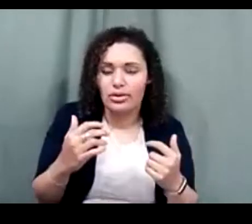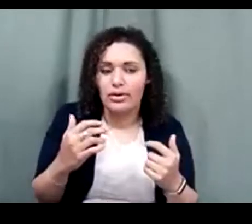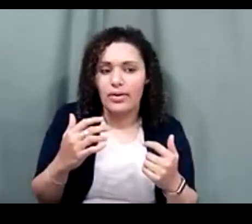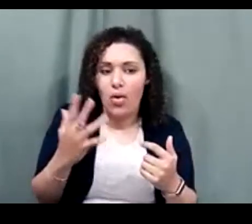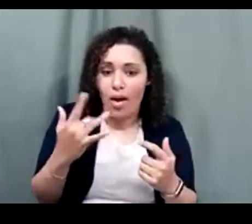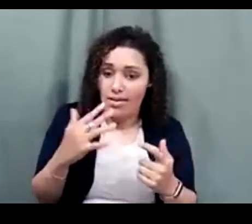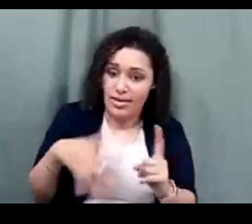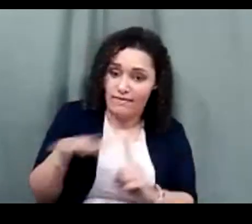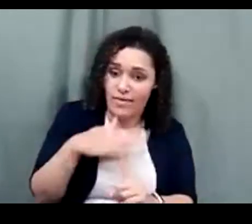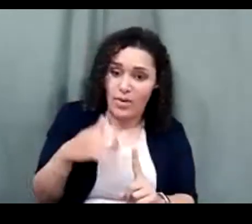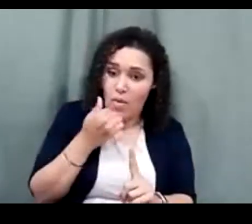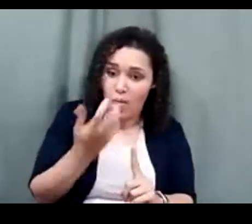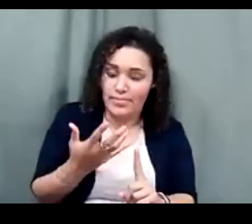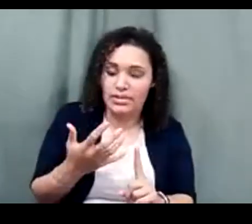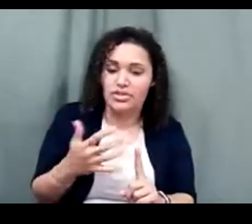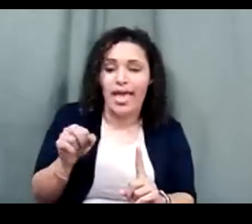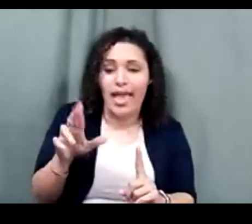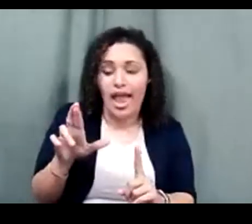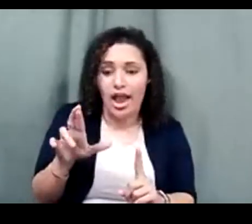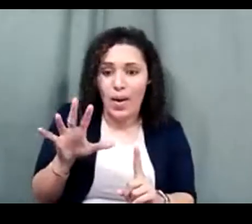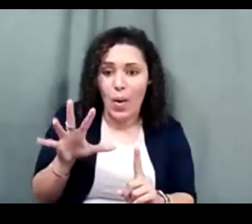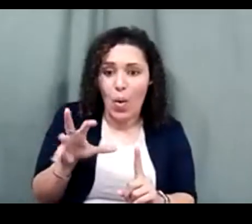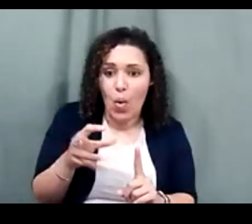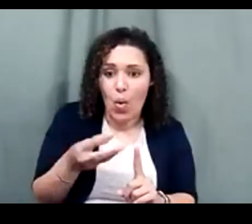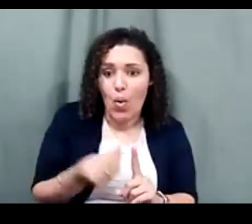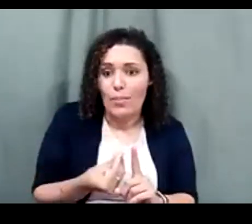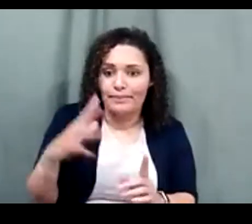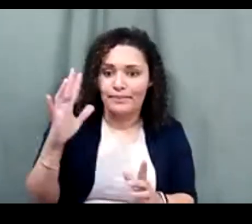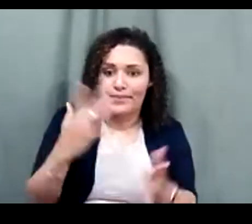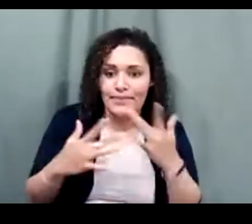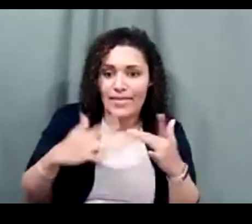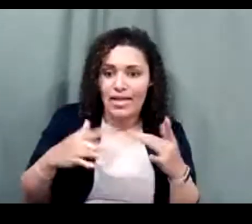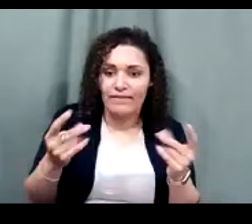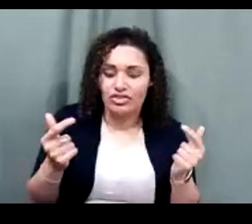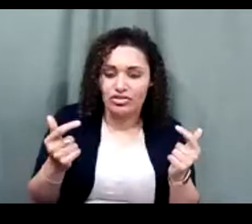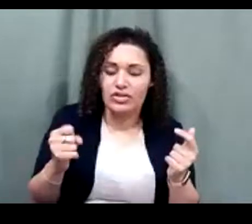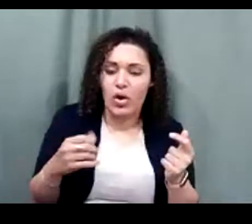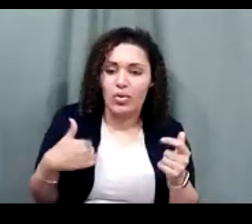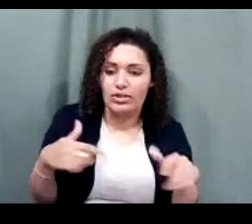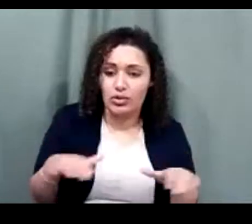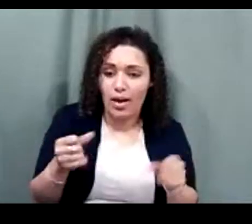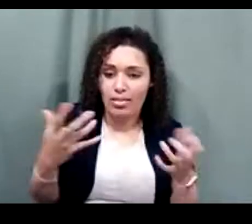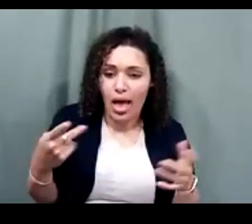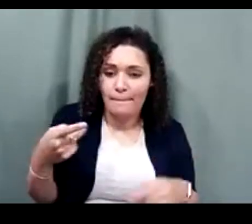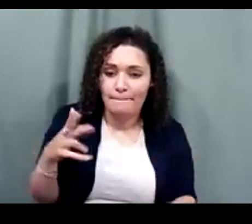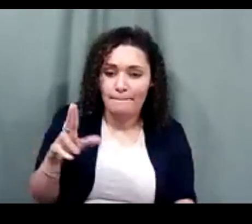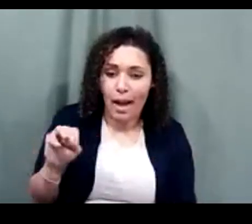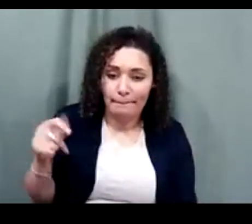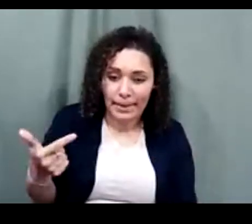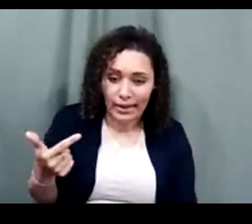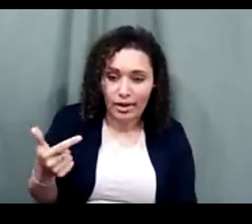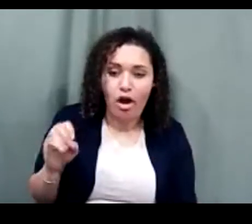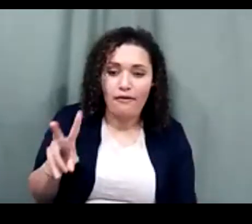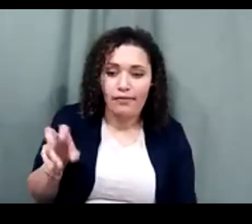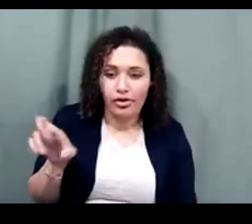So they consume a lot more air a lot faster. So we do a lot of what we call pumping over, which is we have a